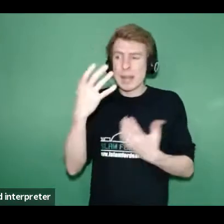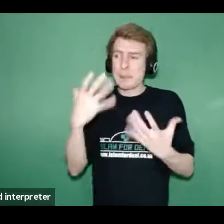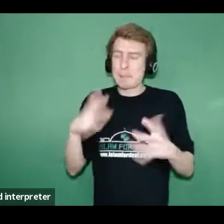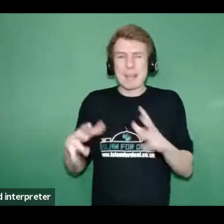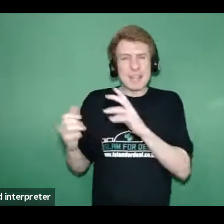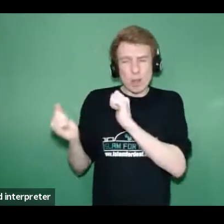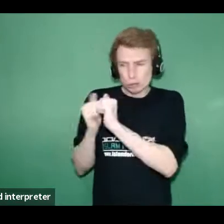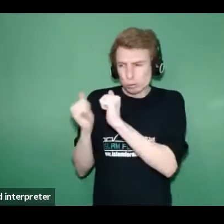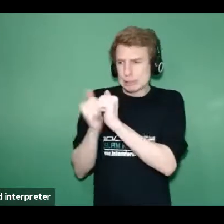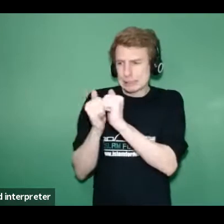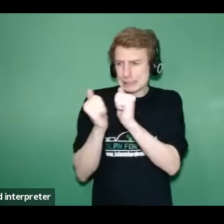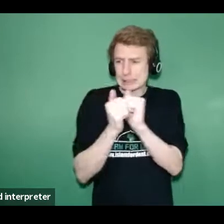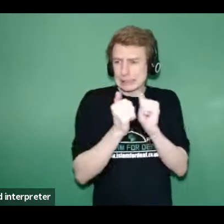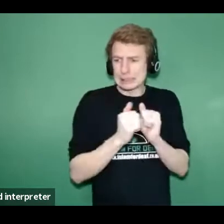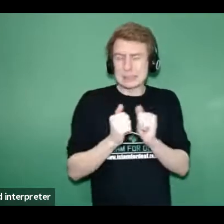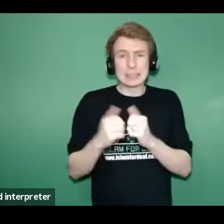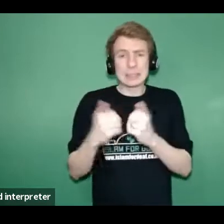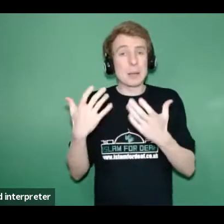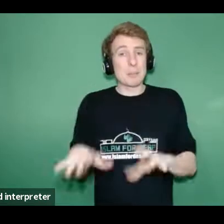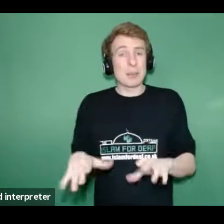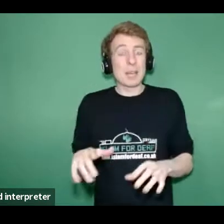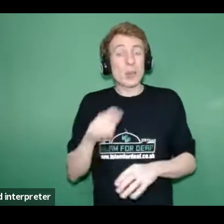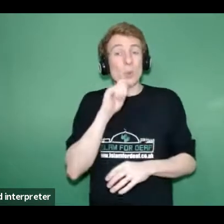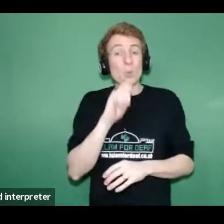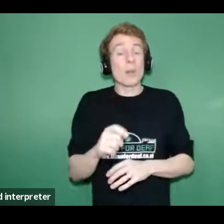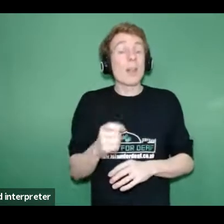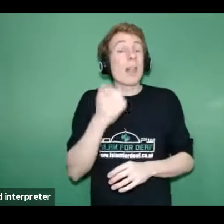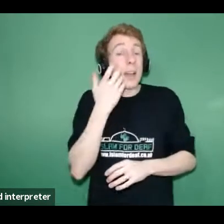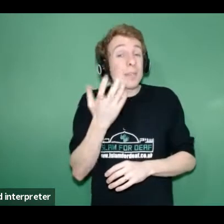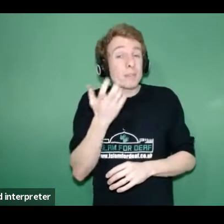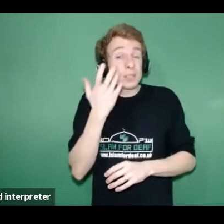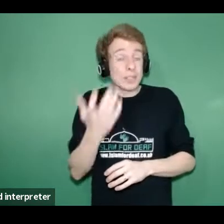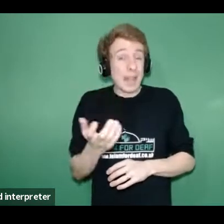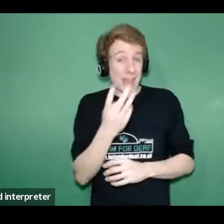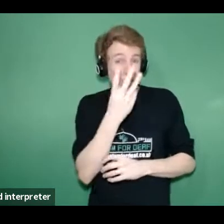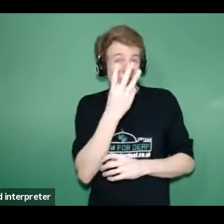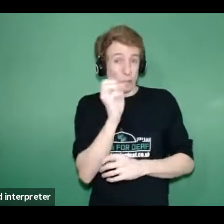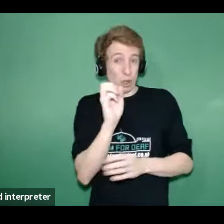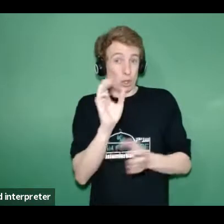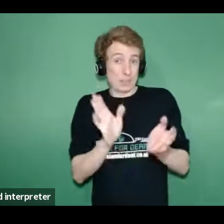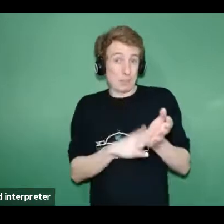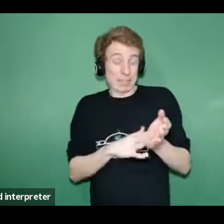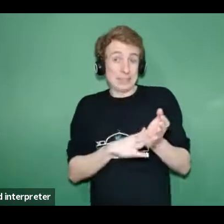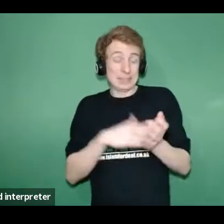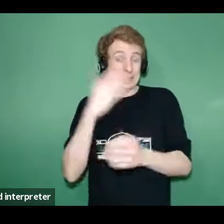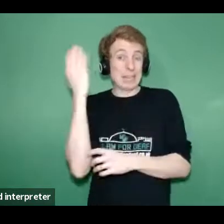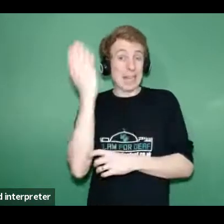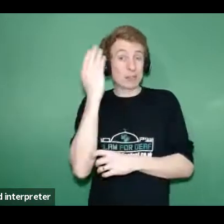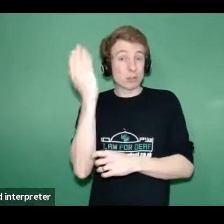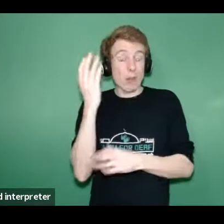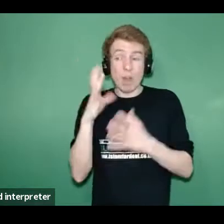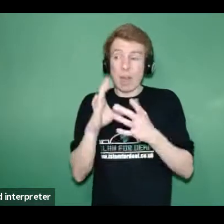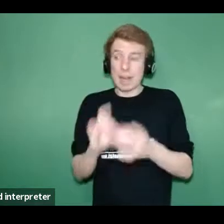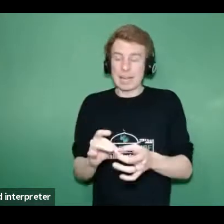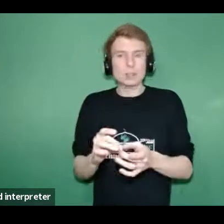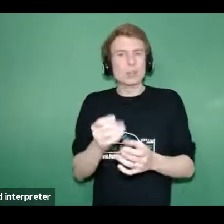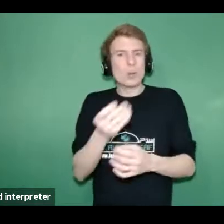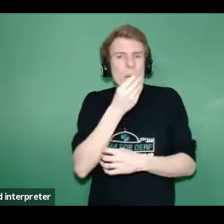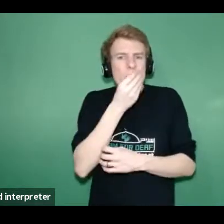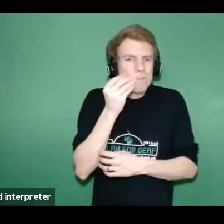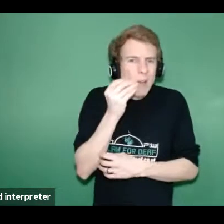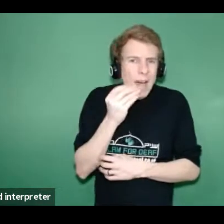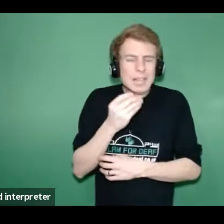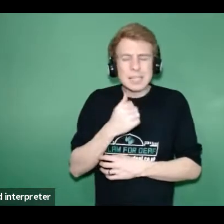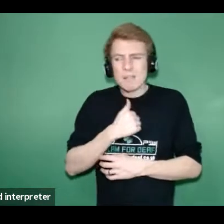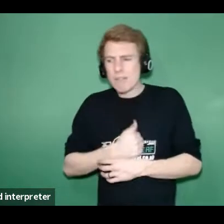scholar who will give a 30-minute lecture about fasting, about the virtues of fasting,